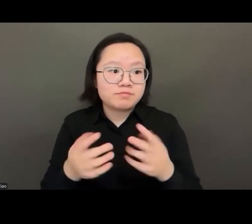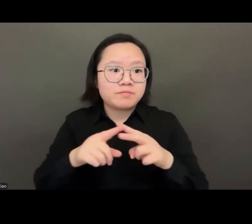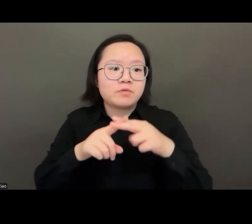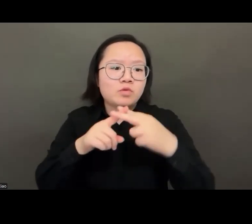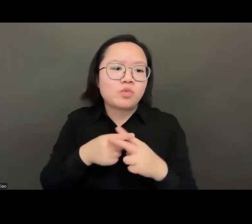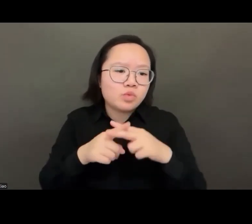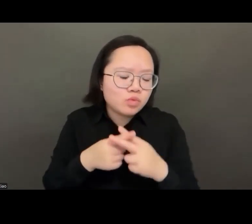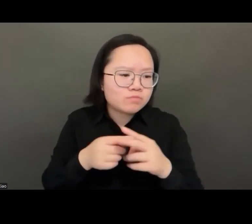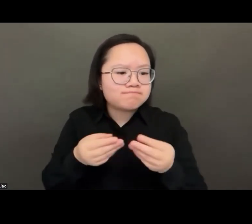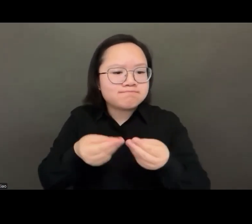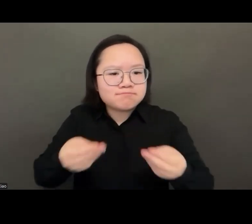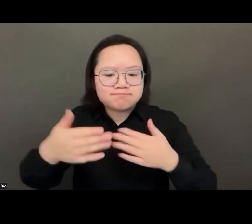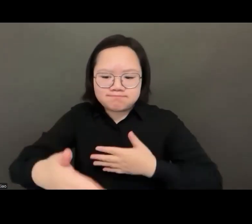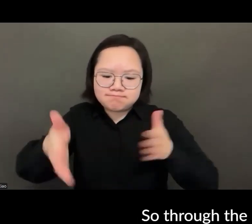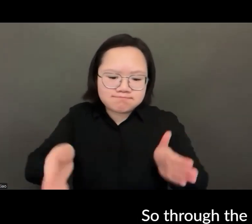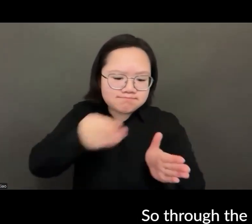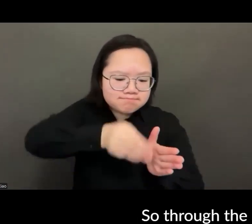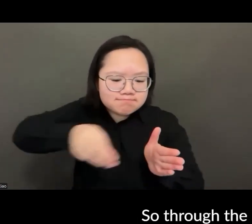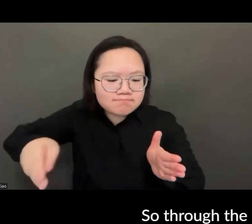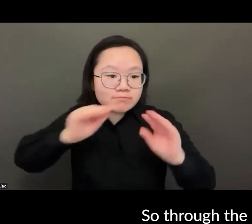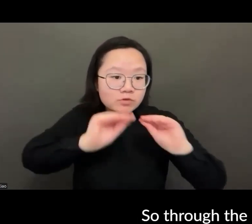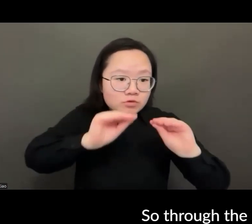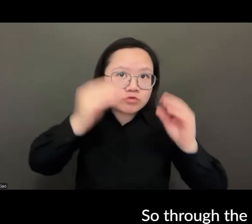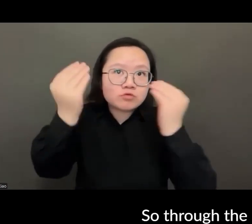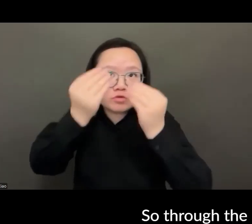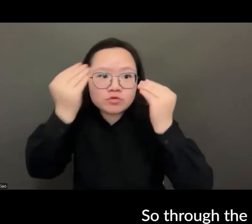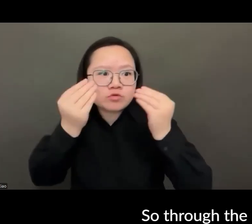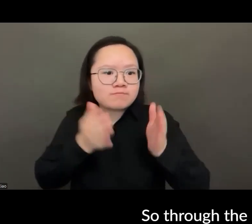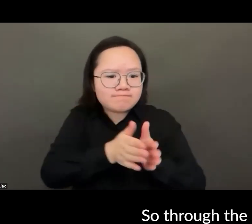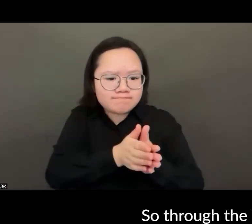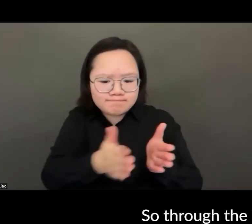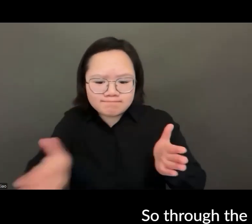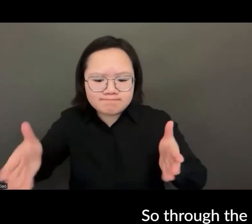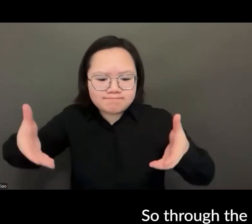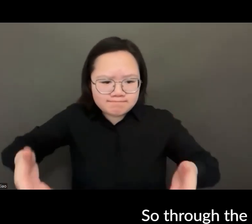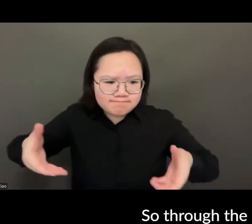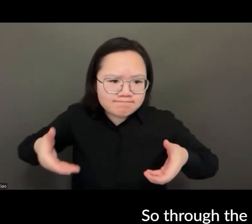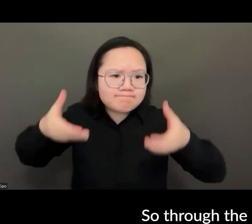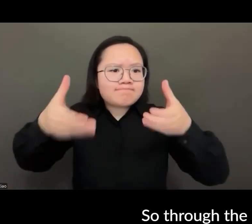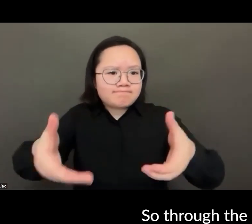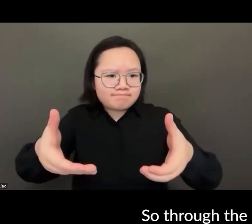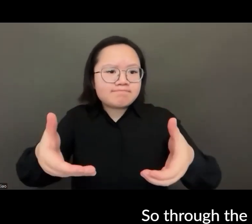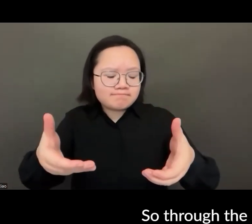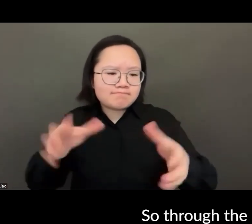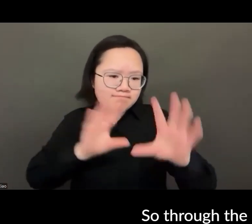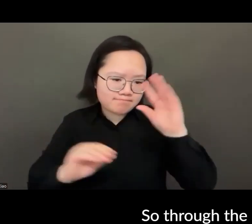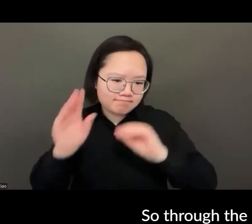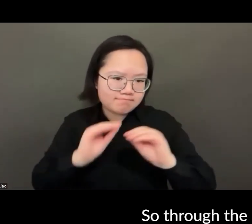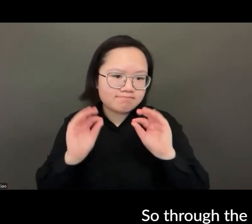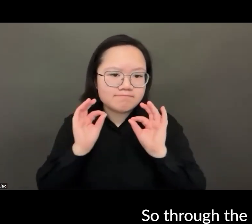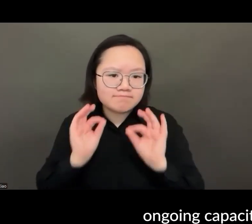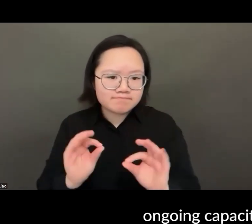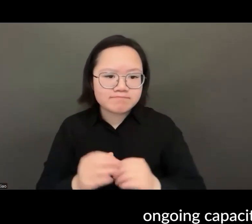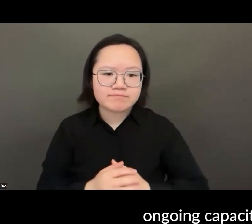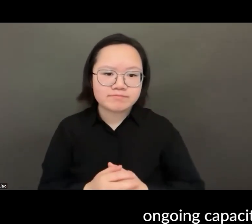learning tools, how can they do that? So through the inclusive futures, we focused on